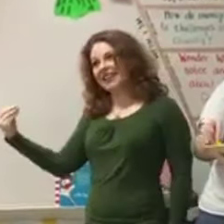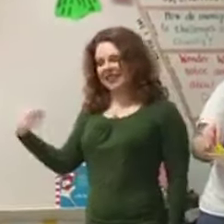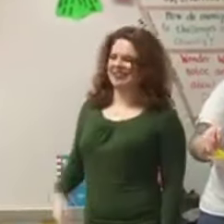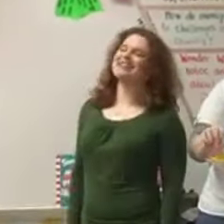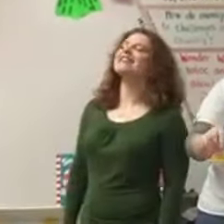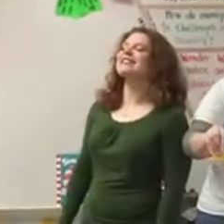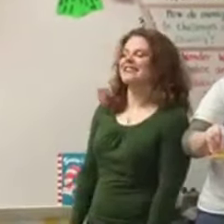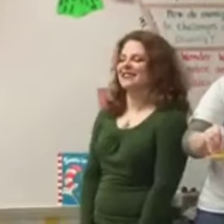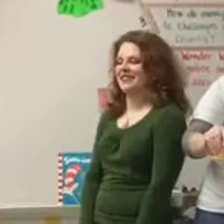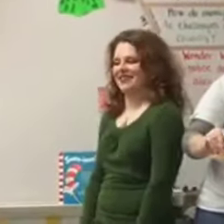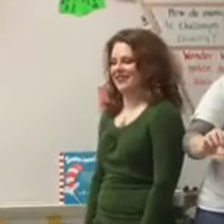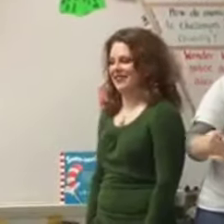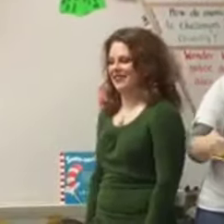And